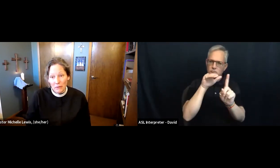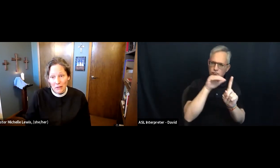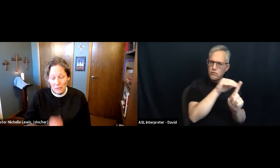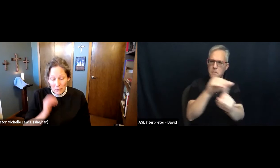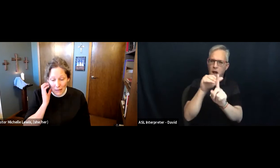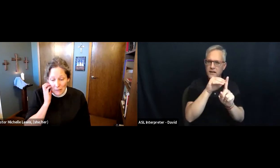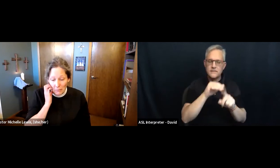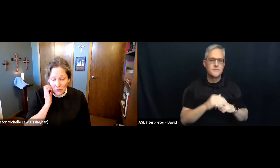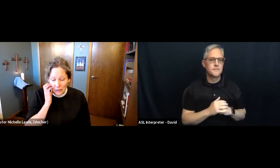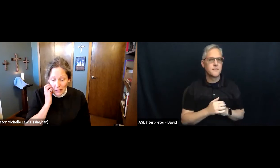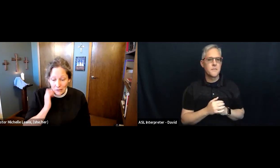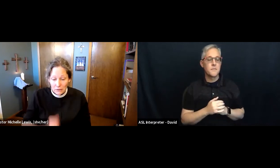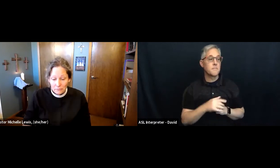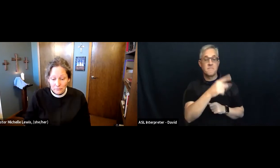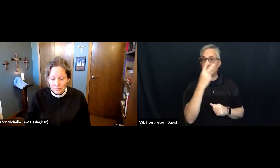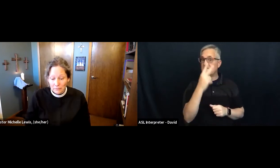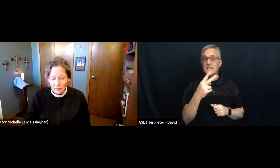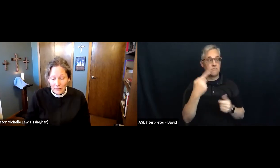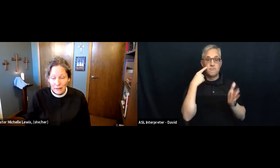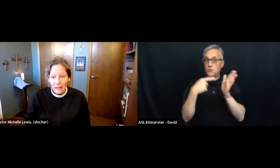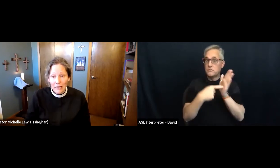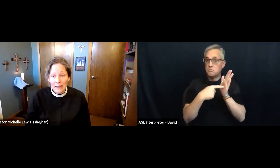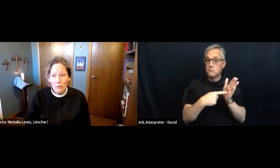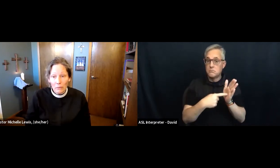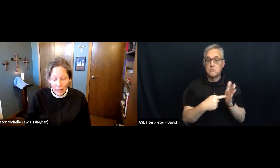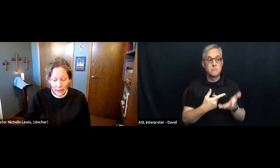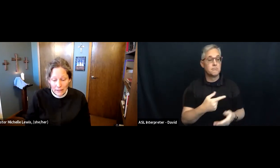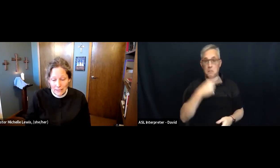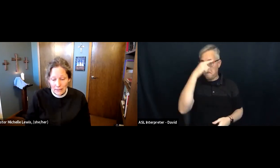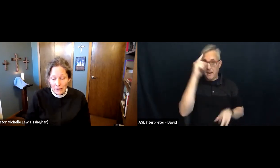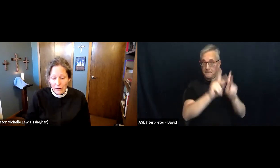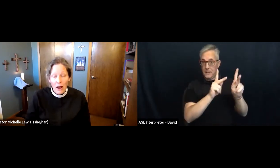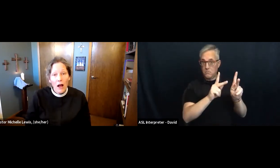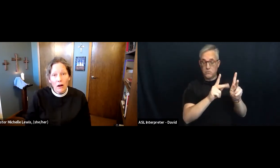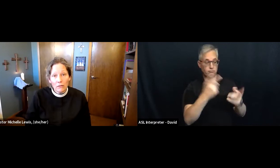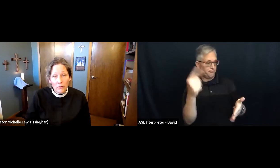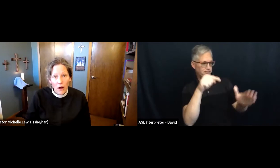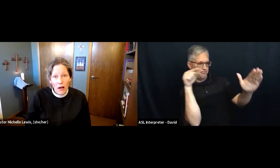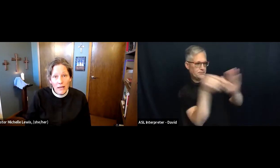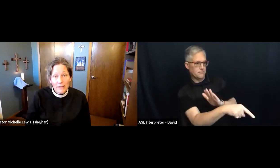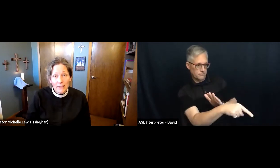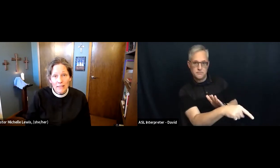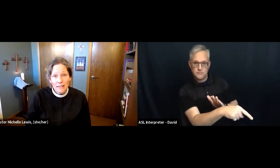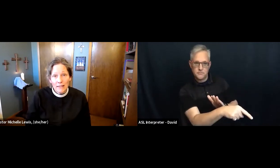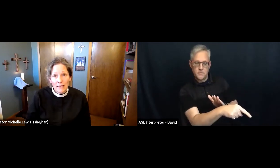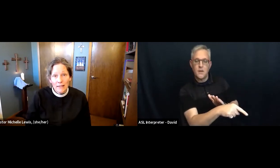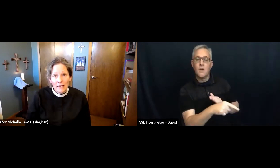when Black people are killed, and they remind us that there are